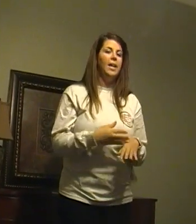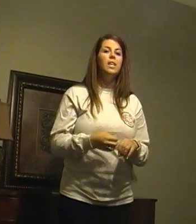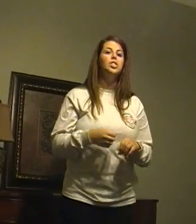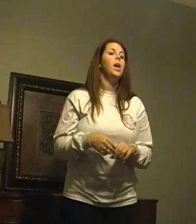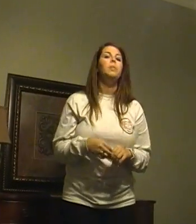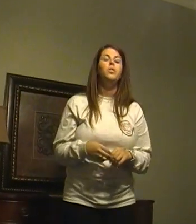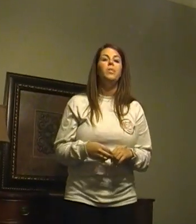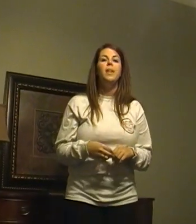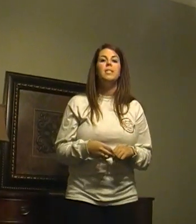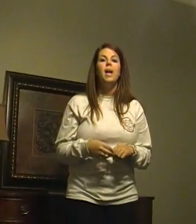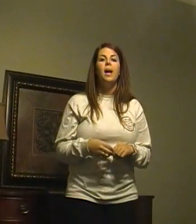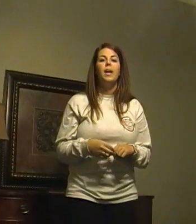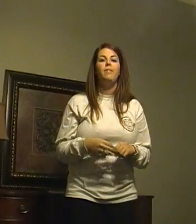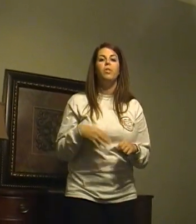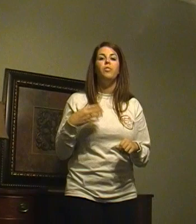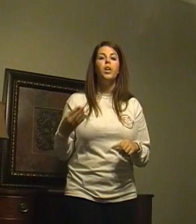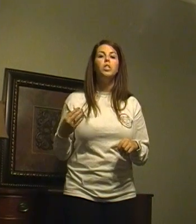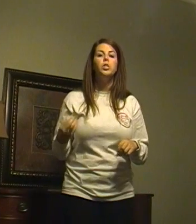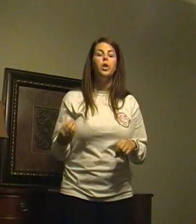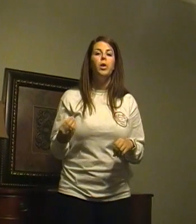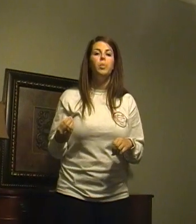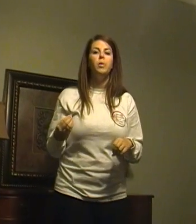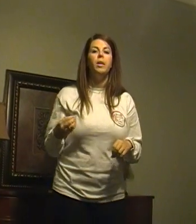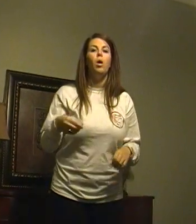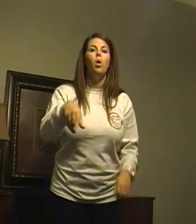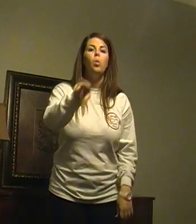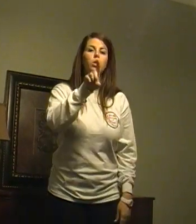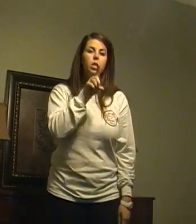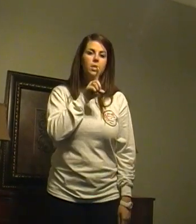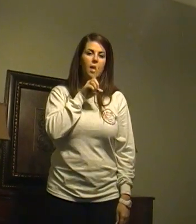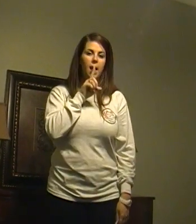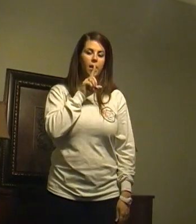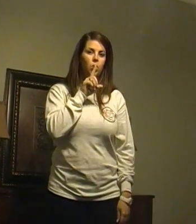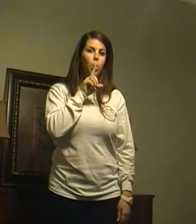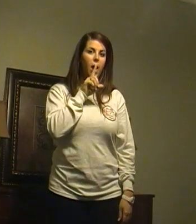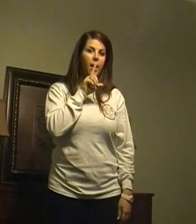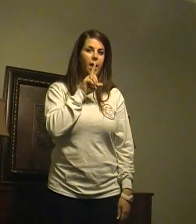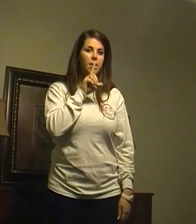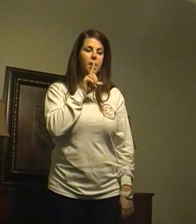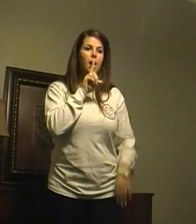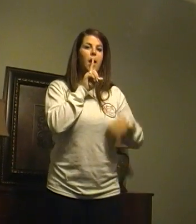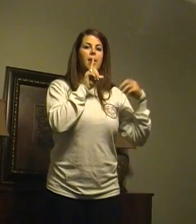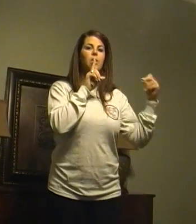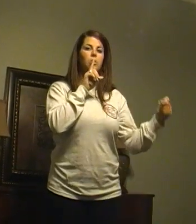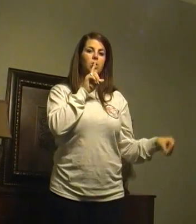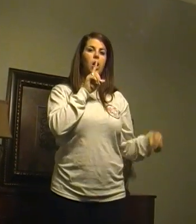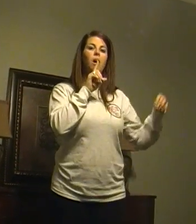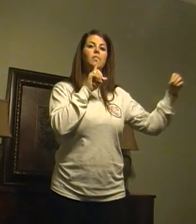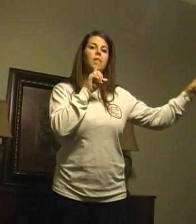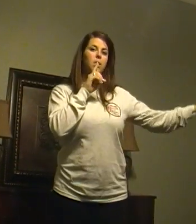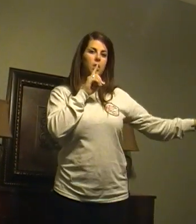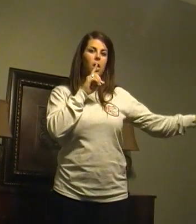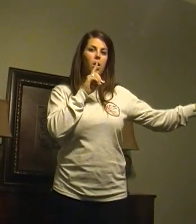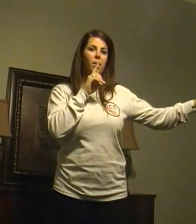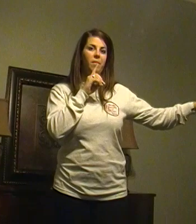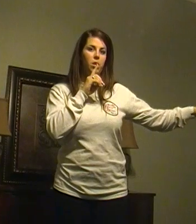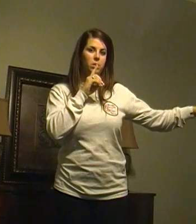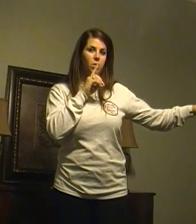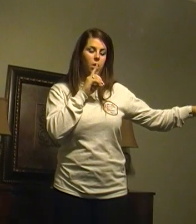each time you do that sign, if you're the first group, you need to hold your sign quiet until soft and slow have also